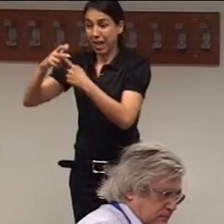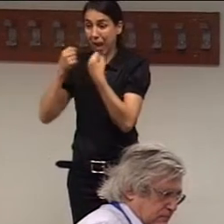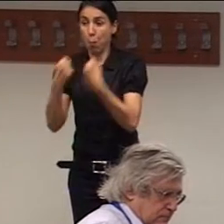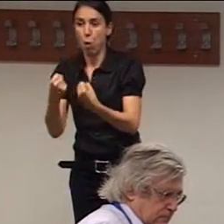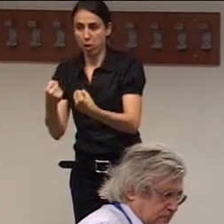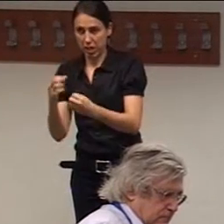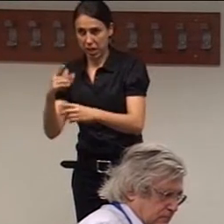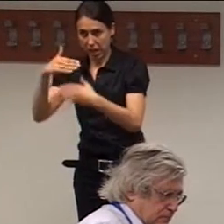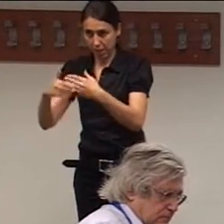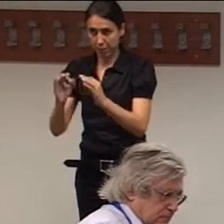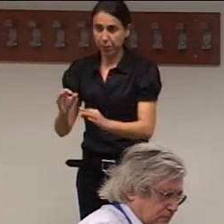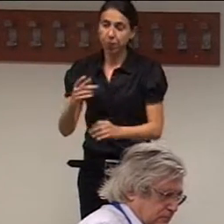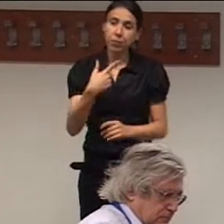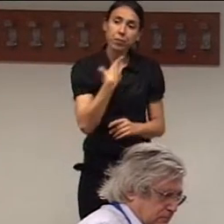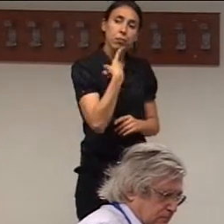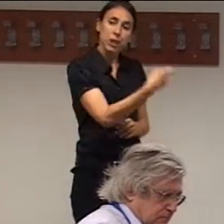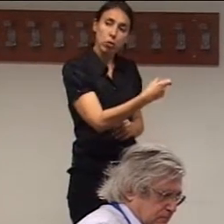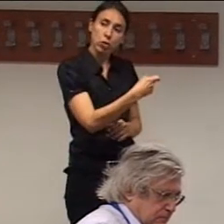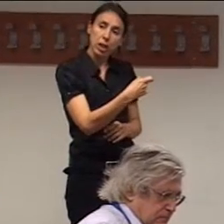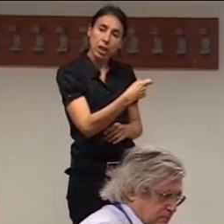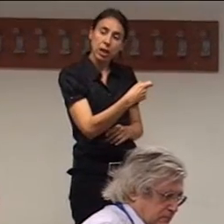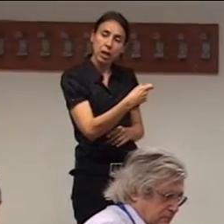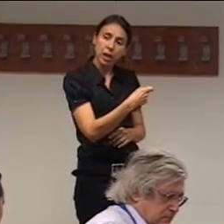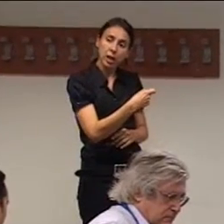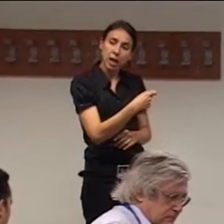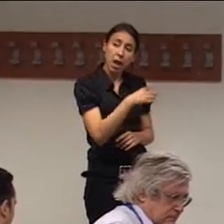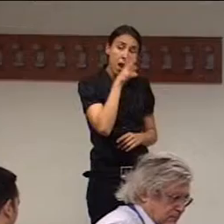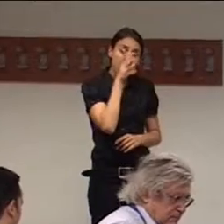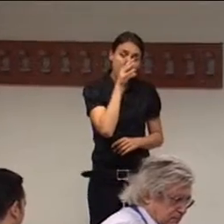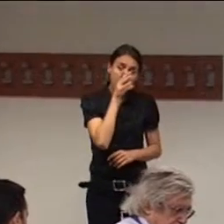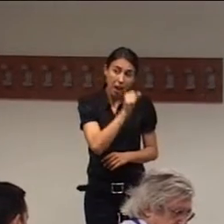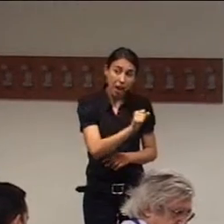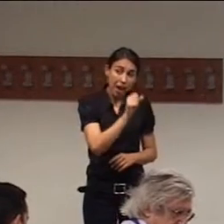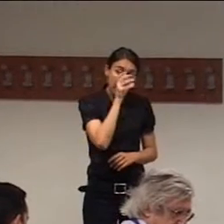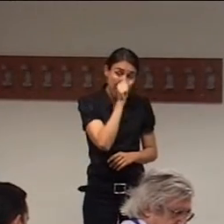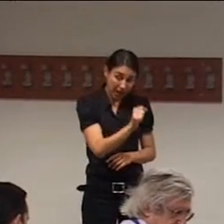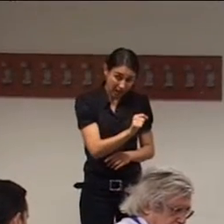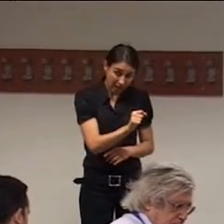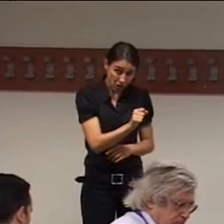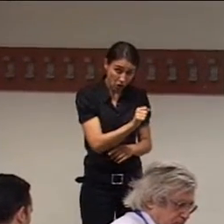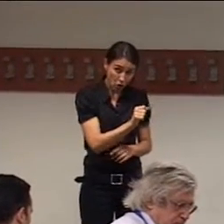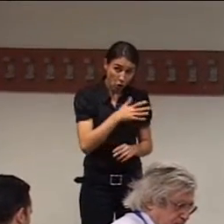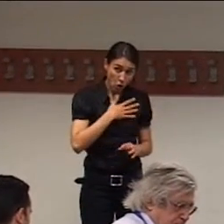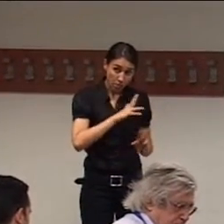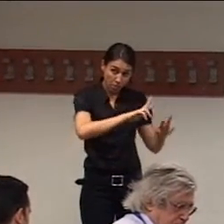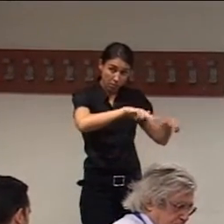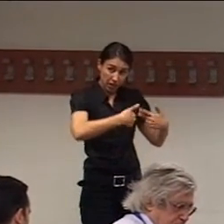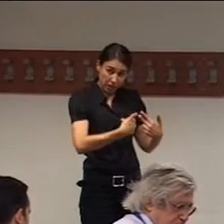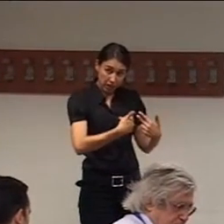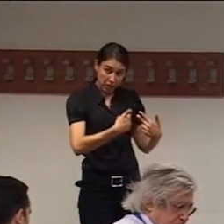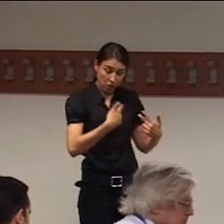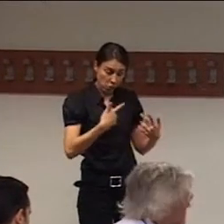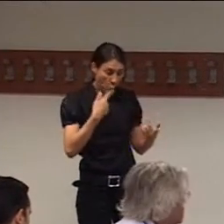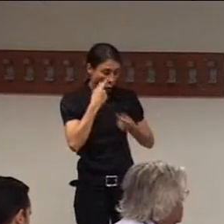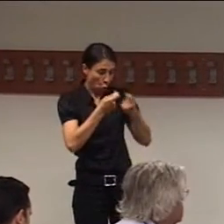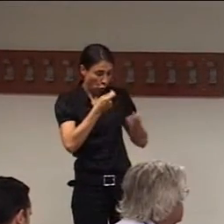potency of, or the power provided by the aerial and the emitters. What would be the error margin? Would that